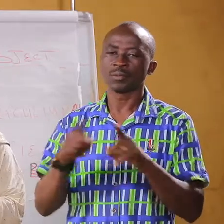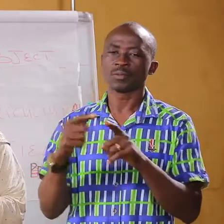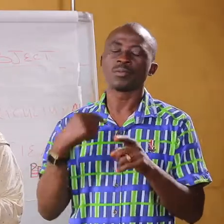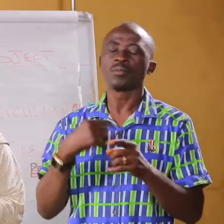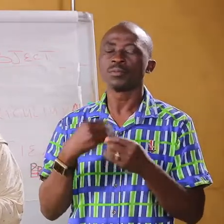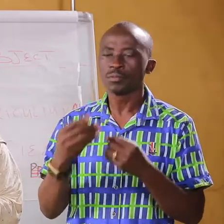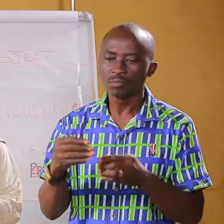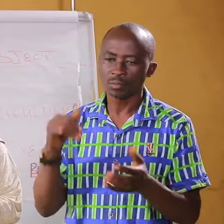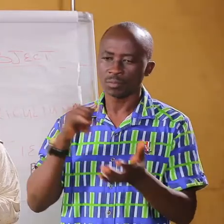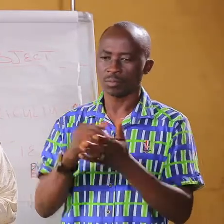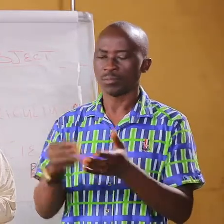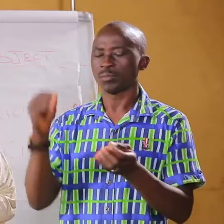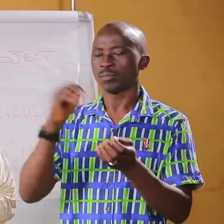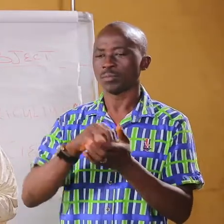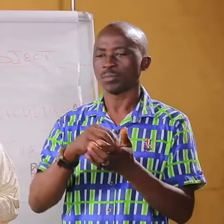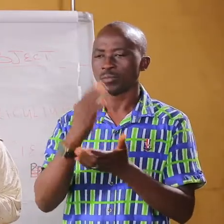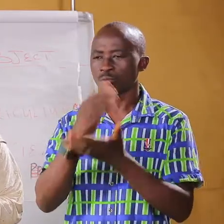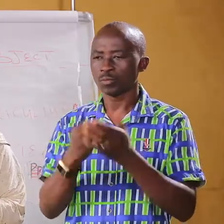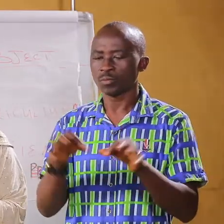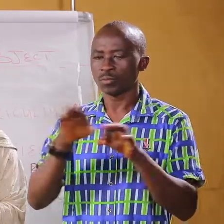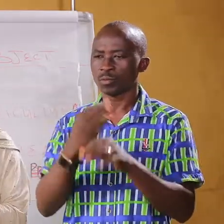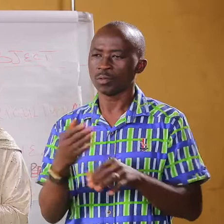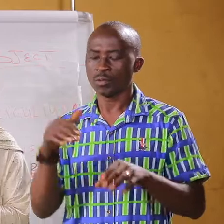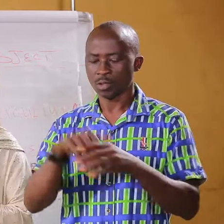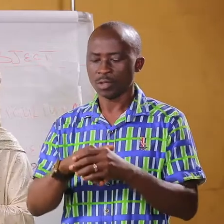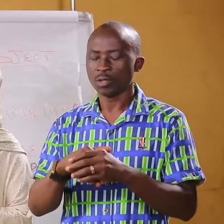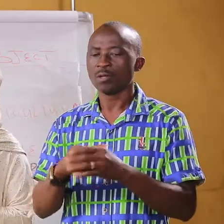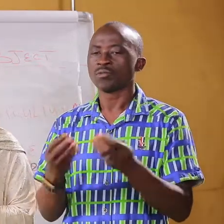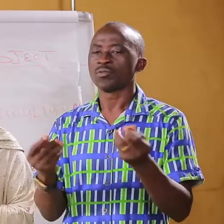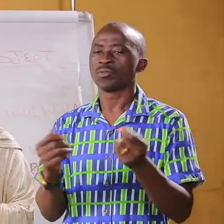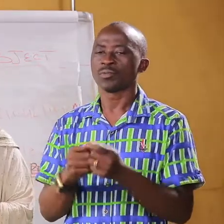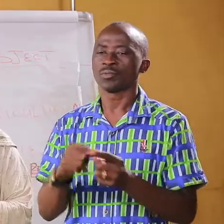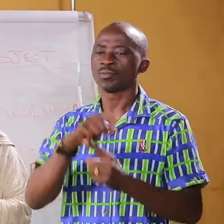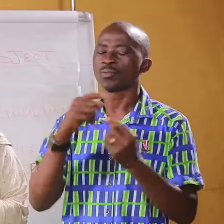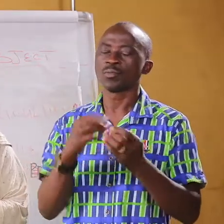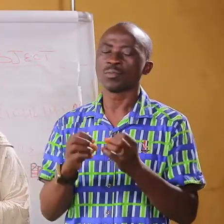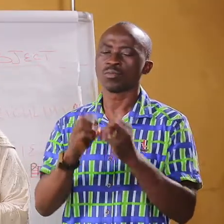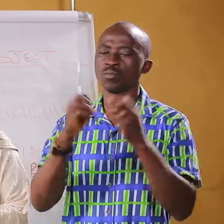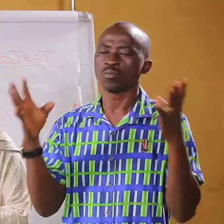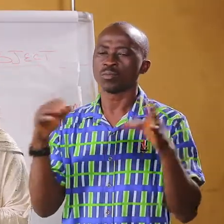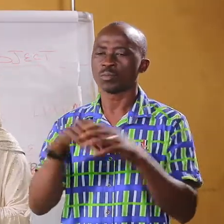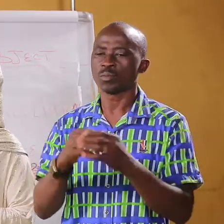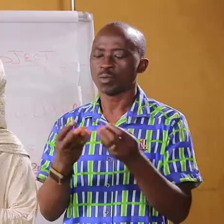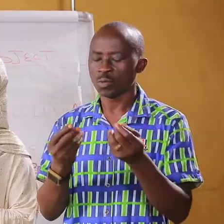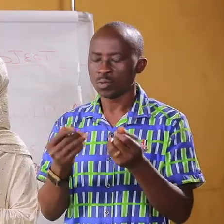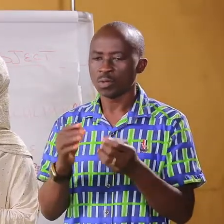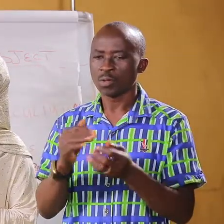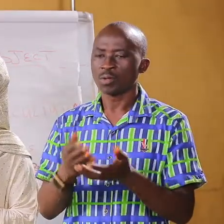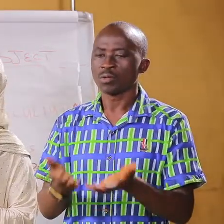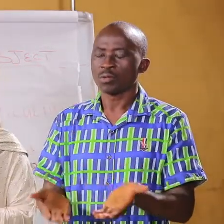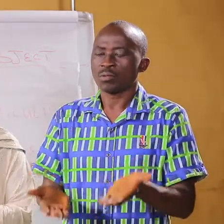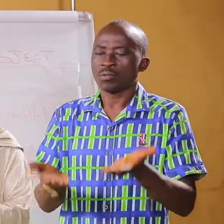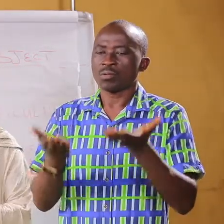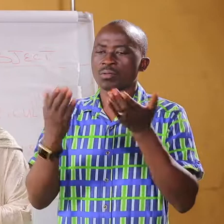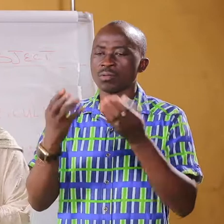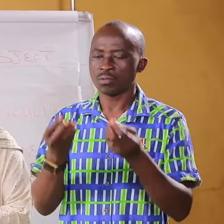adds some of these nutrients like the ash. So when they become too much in the soil, they what? They raise the